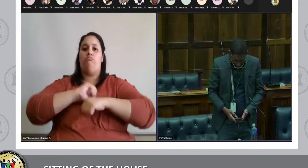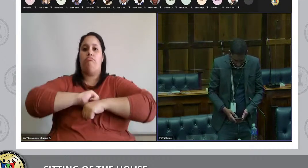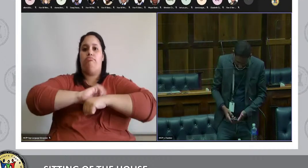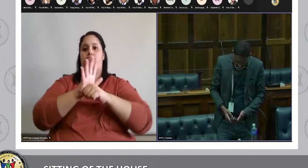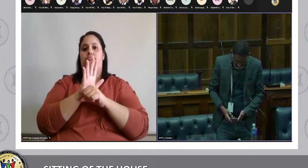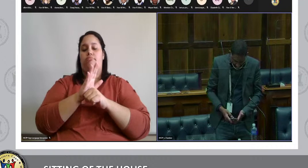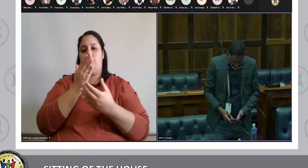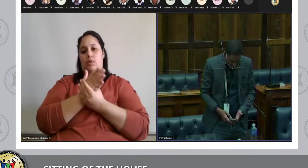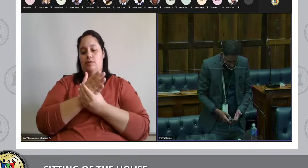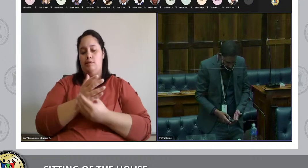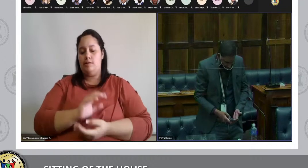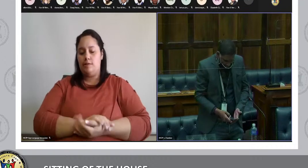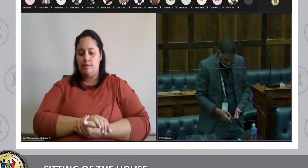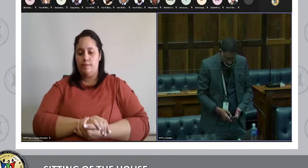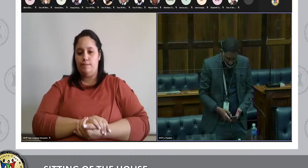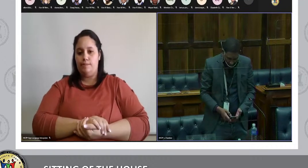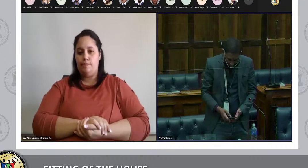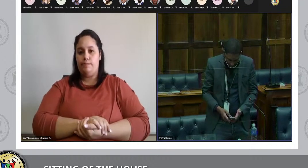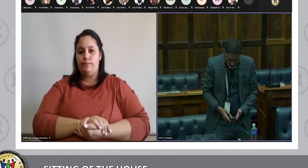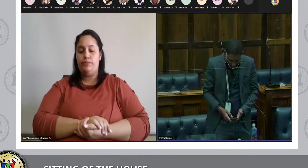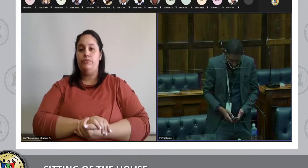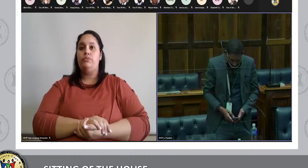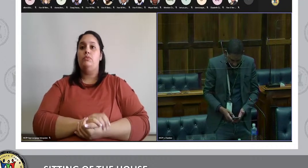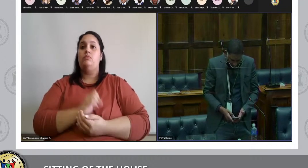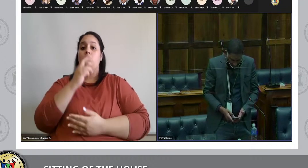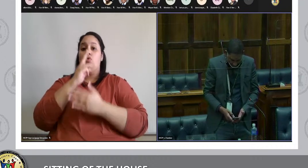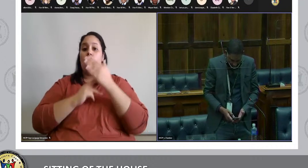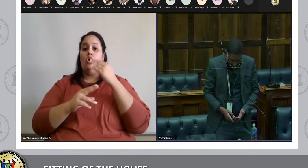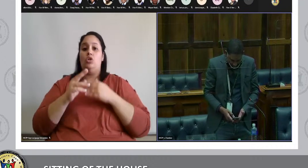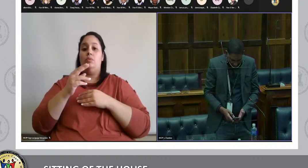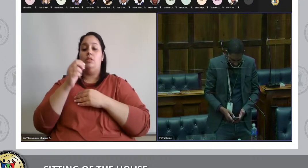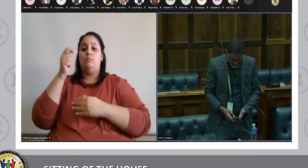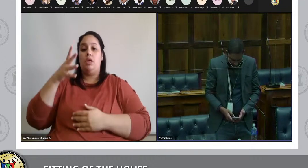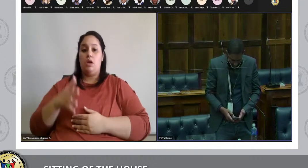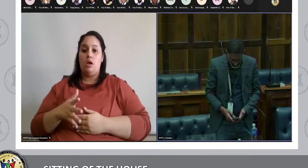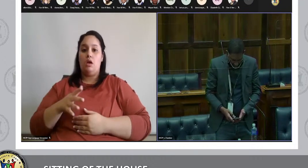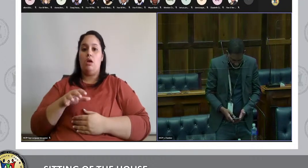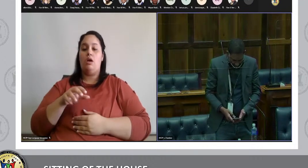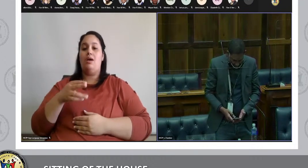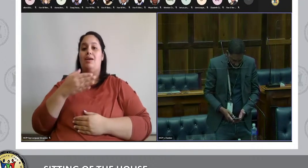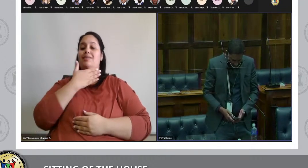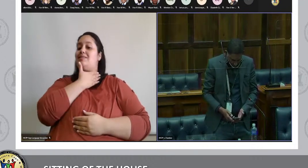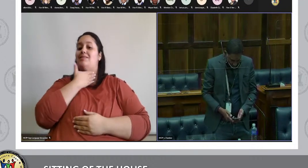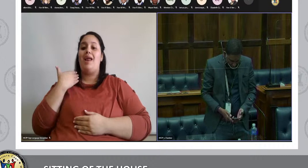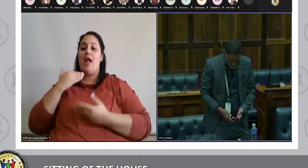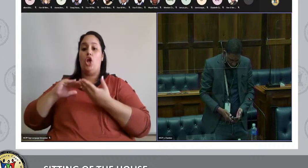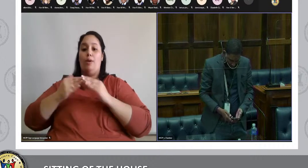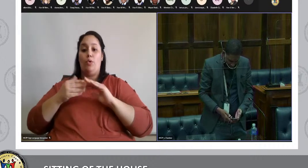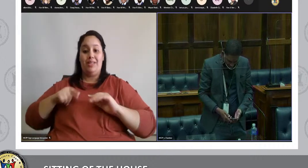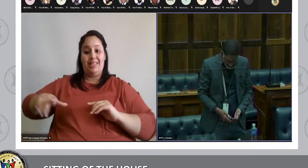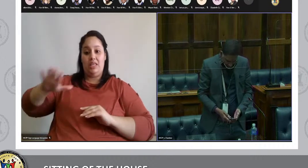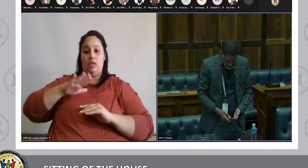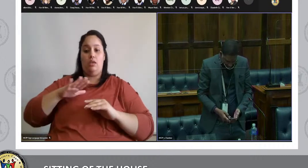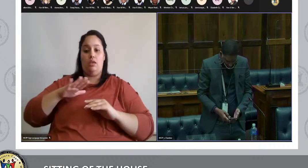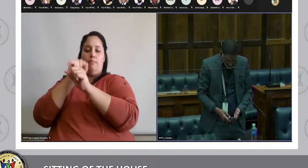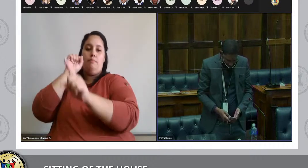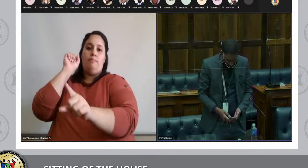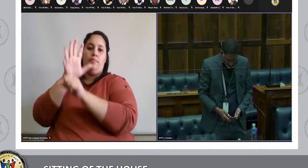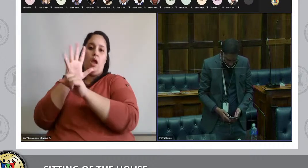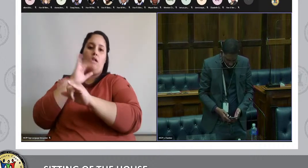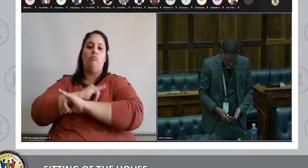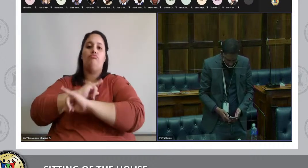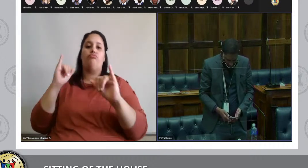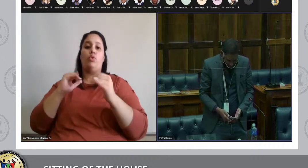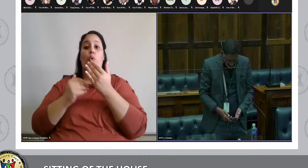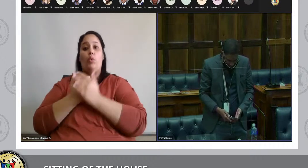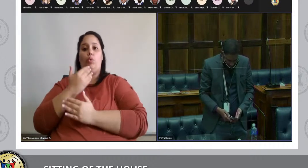Honorable Speaker, the Strand community have been hit very hard with new infections.